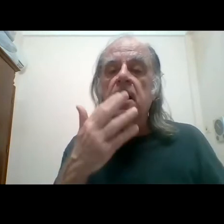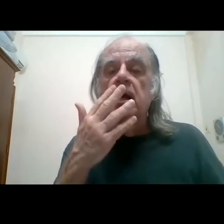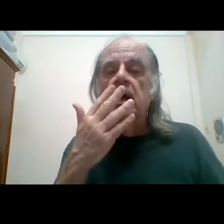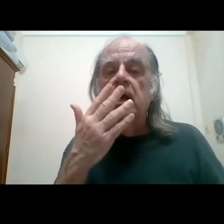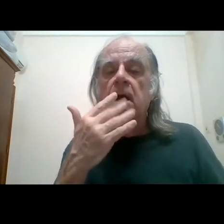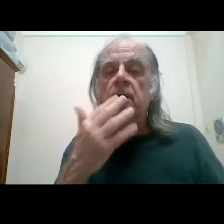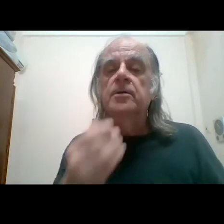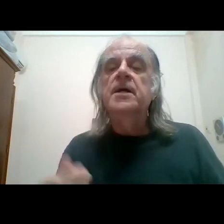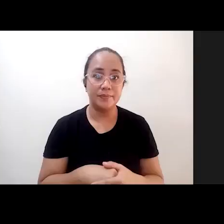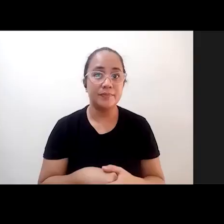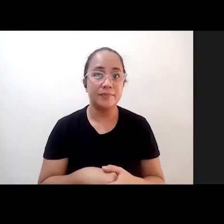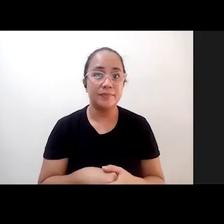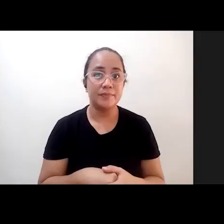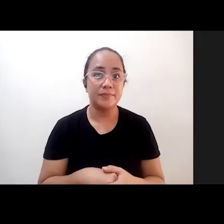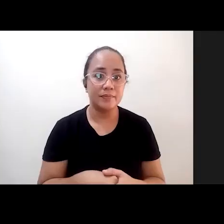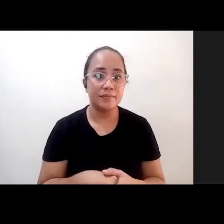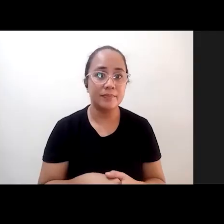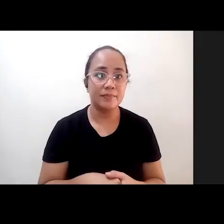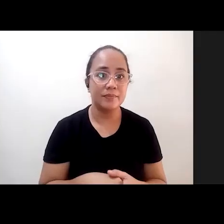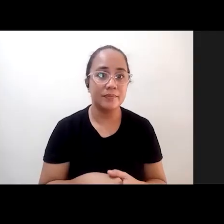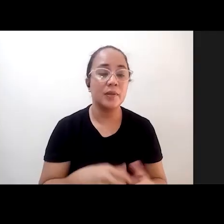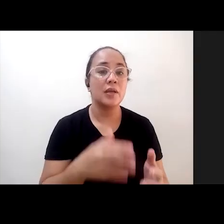this colors how many?